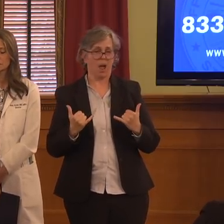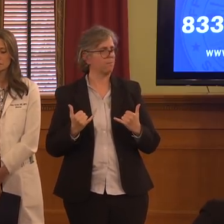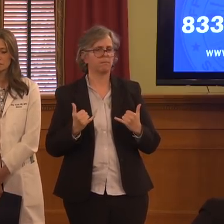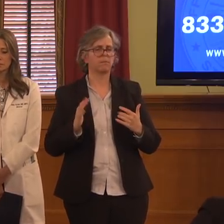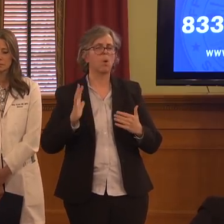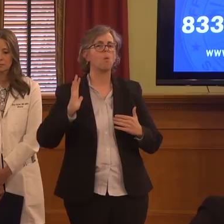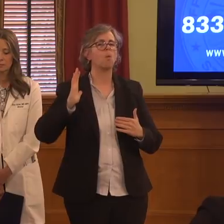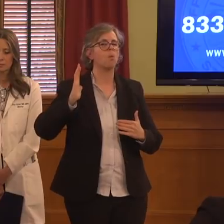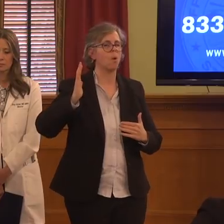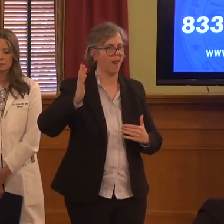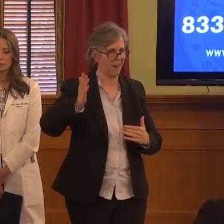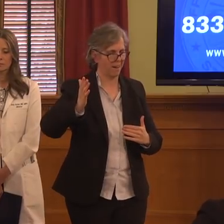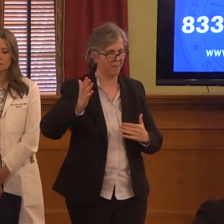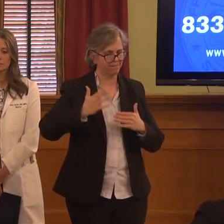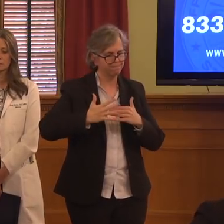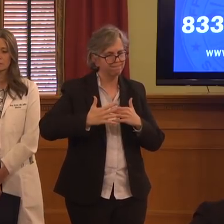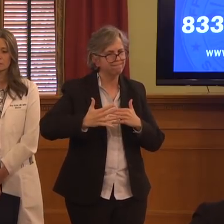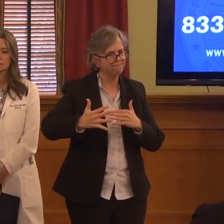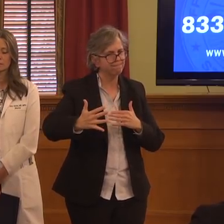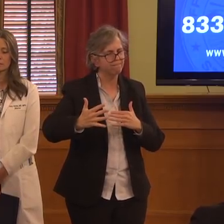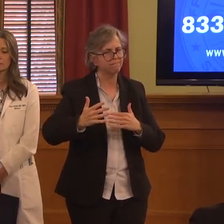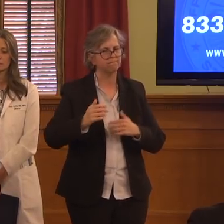will.